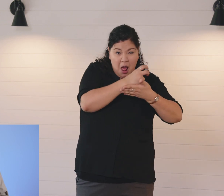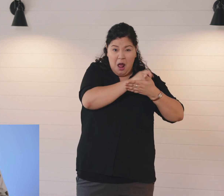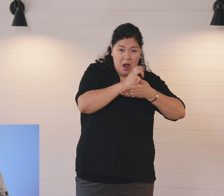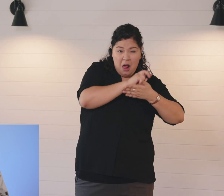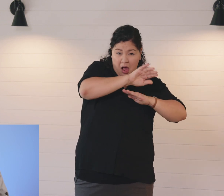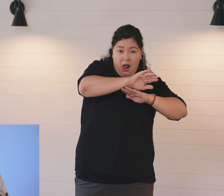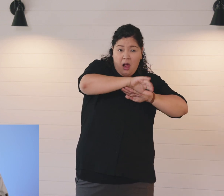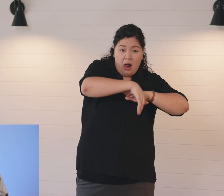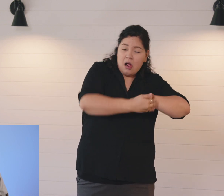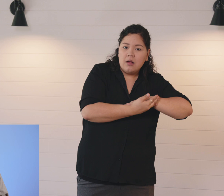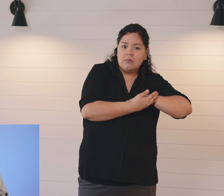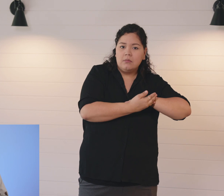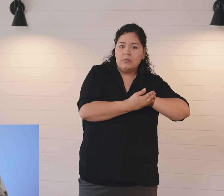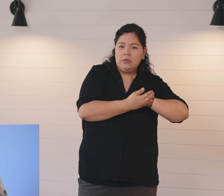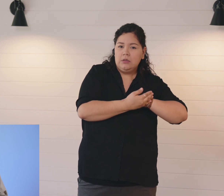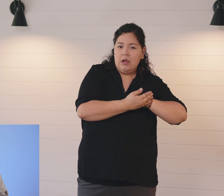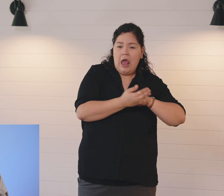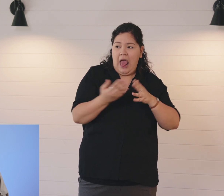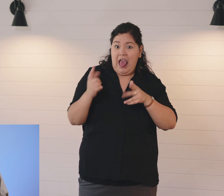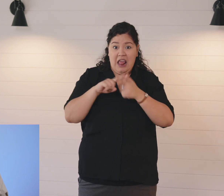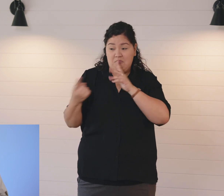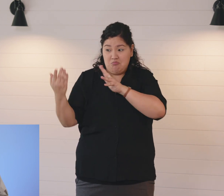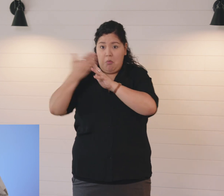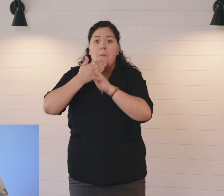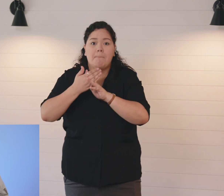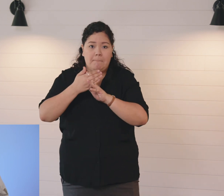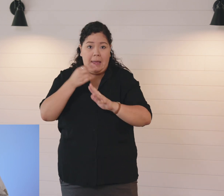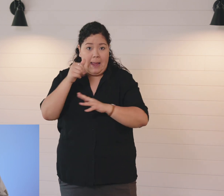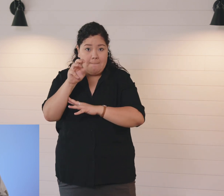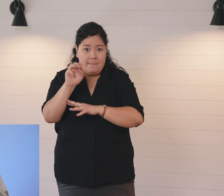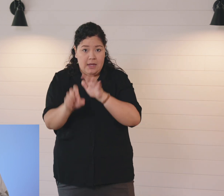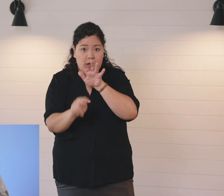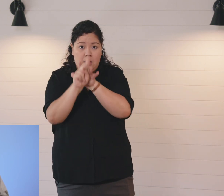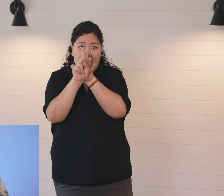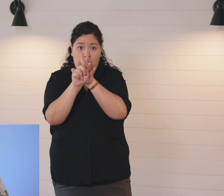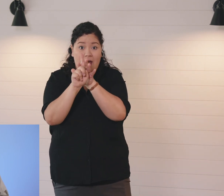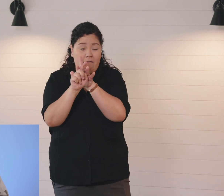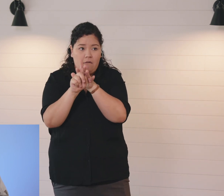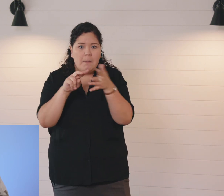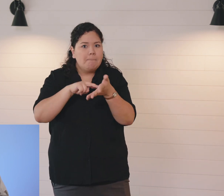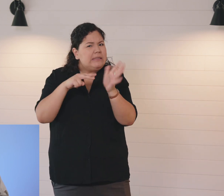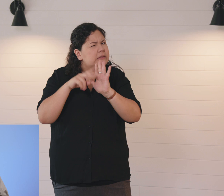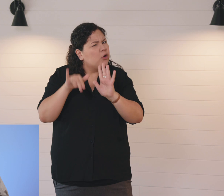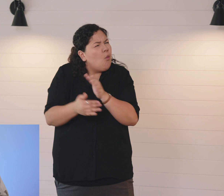book read to him overnight. And then he's interrupted. So this must be sometime very early in the morning.